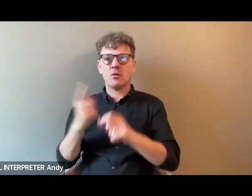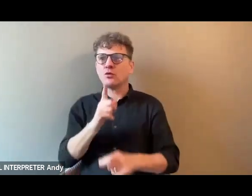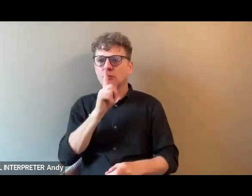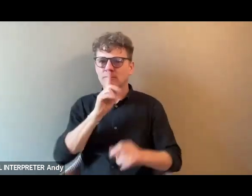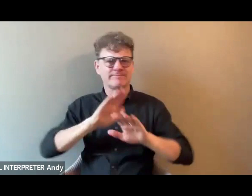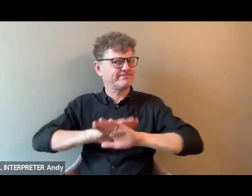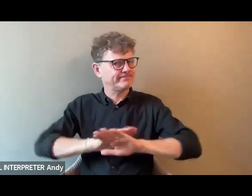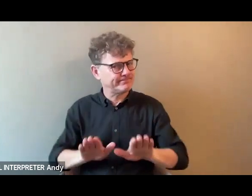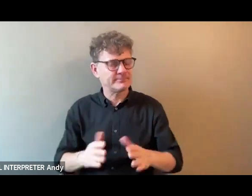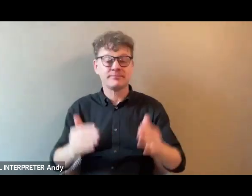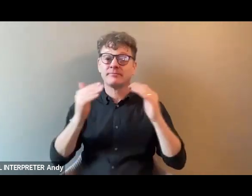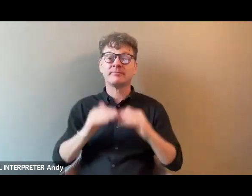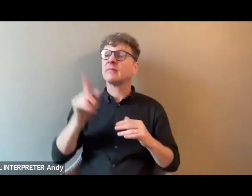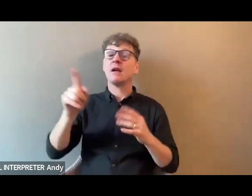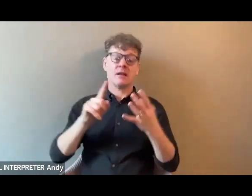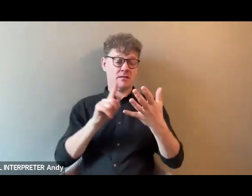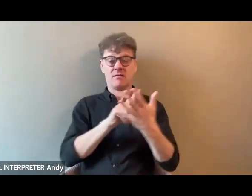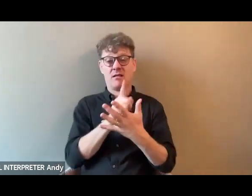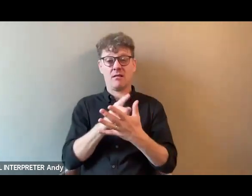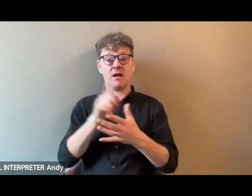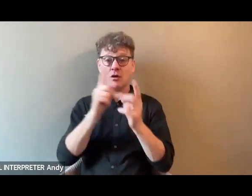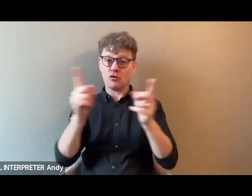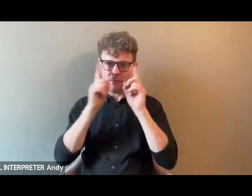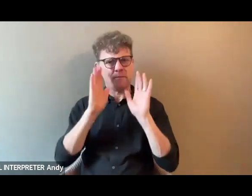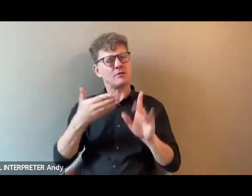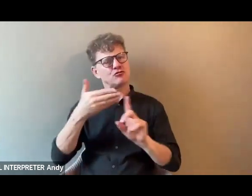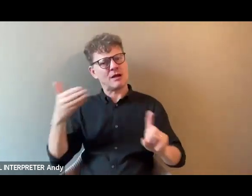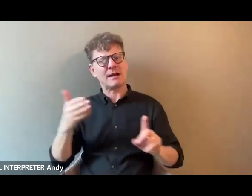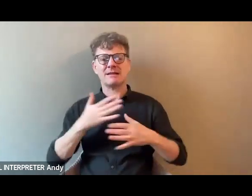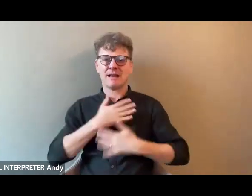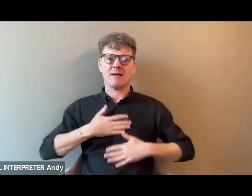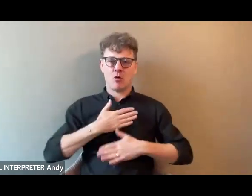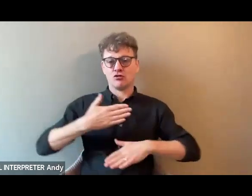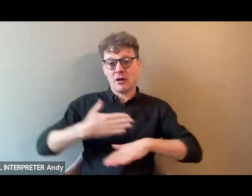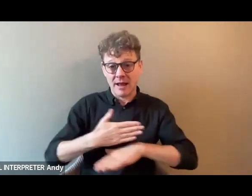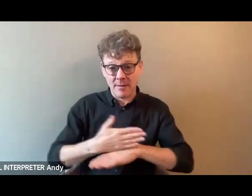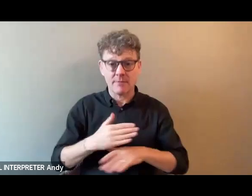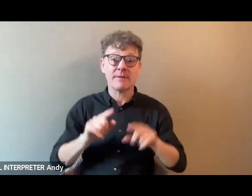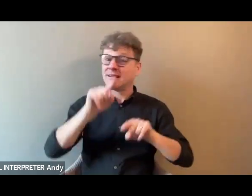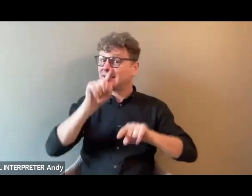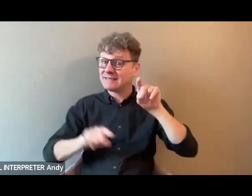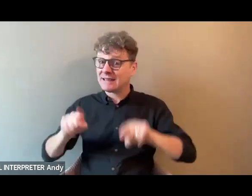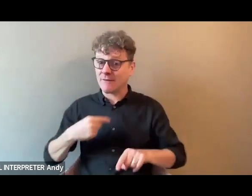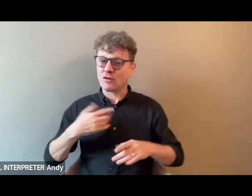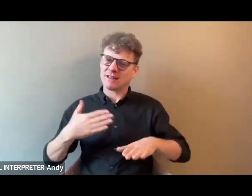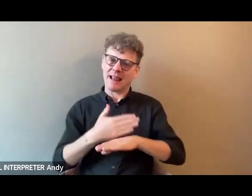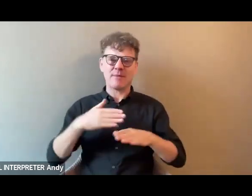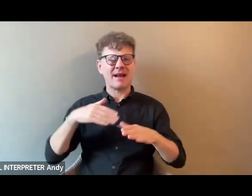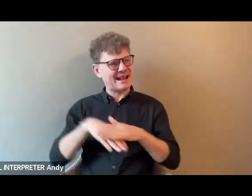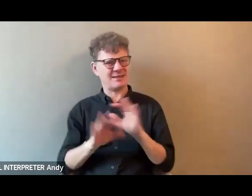finally, institutions need to recognize emotional labor, diversity labor in a meaningful